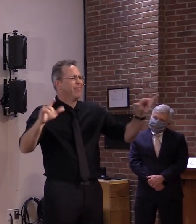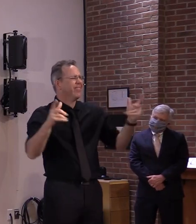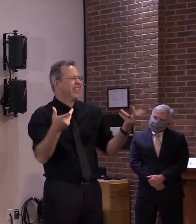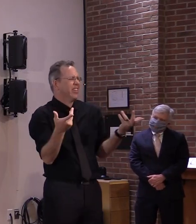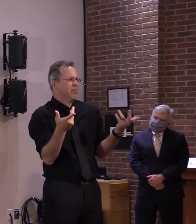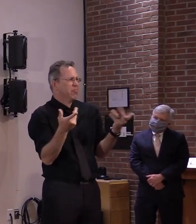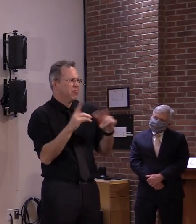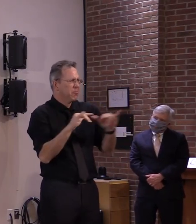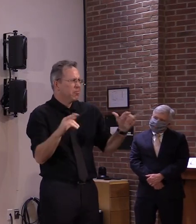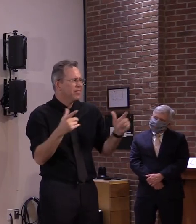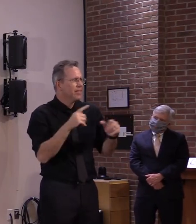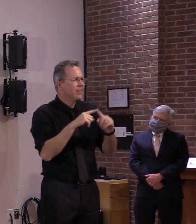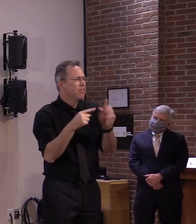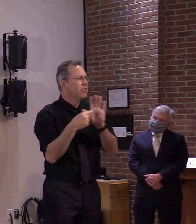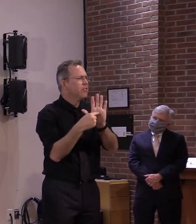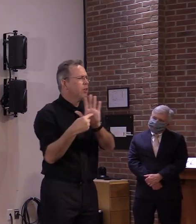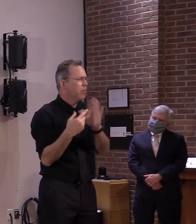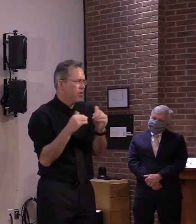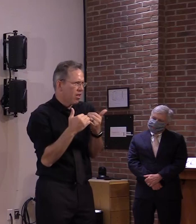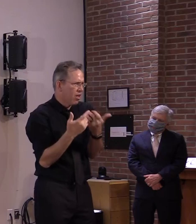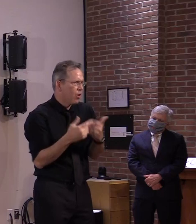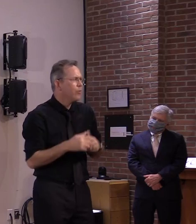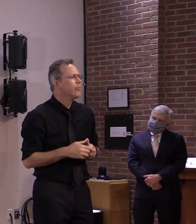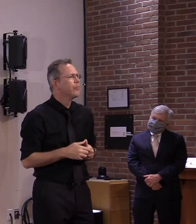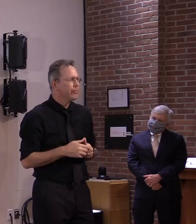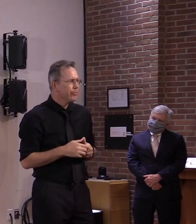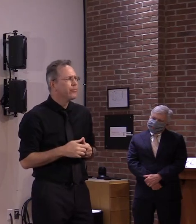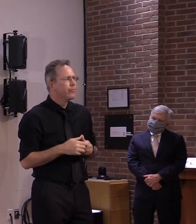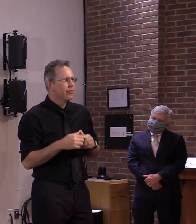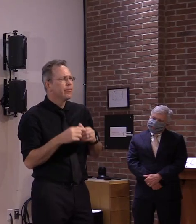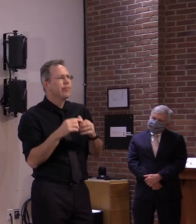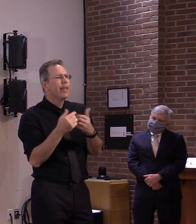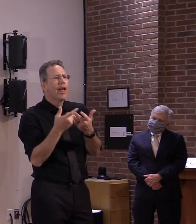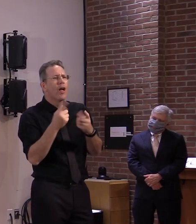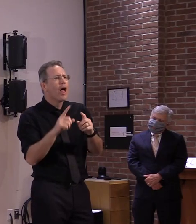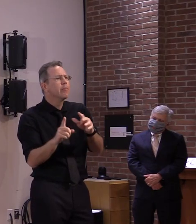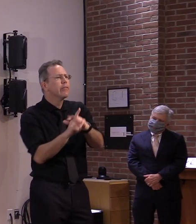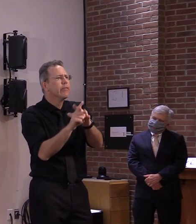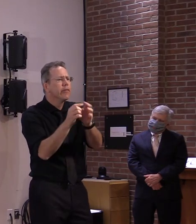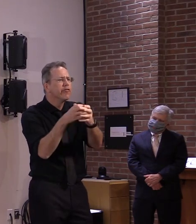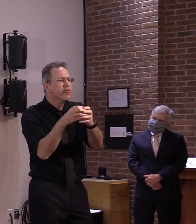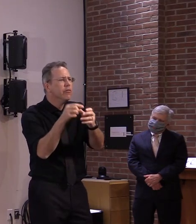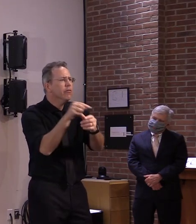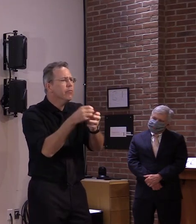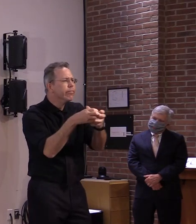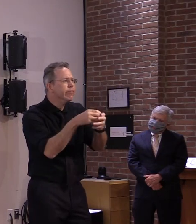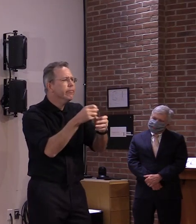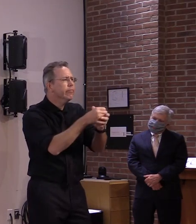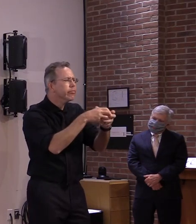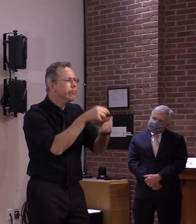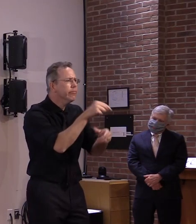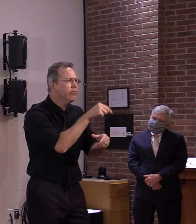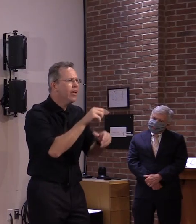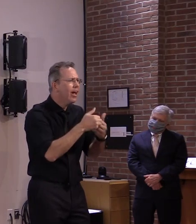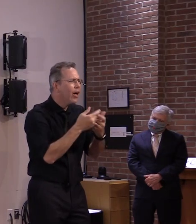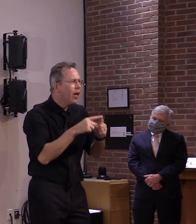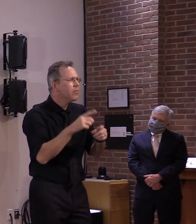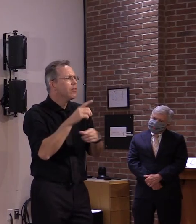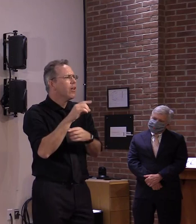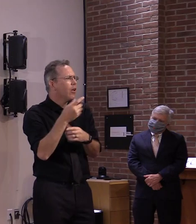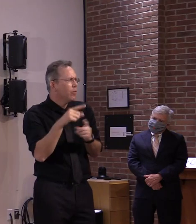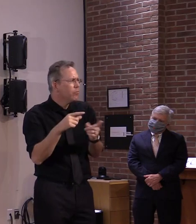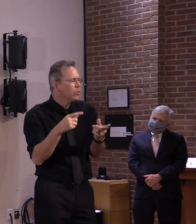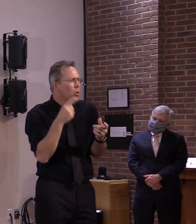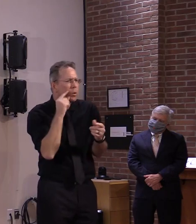It's really reflective of our society, if you will. So these are just very small numbers of cases, but